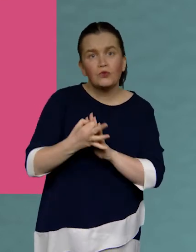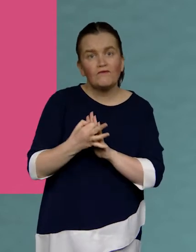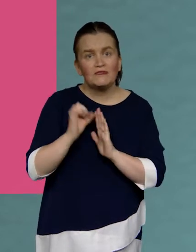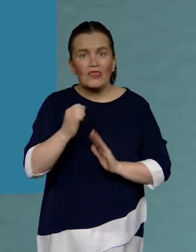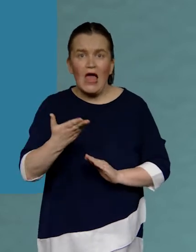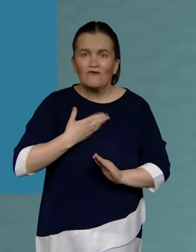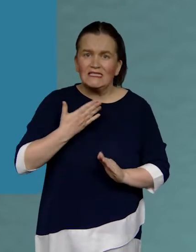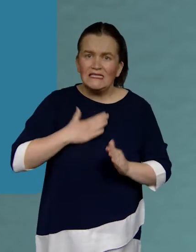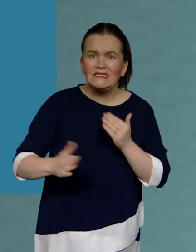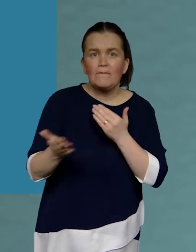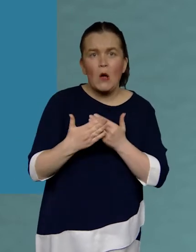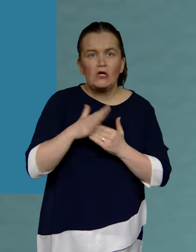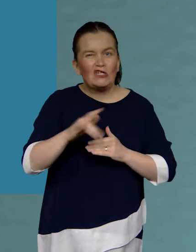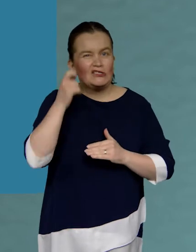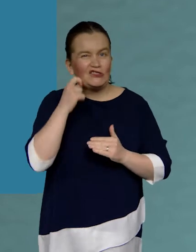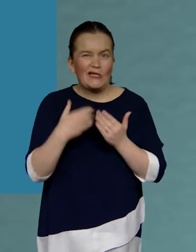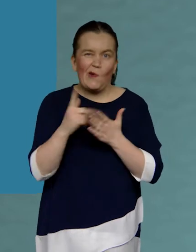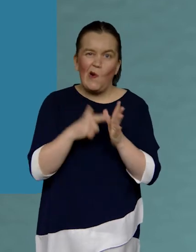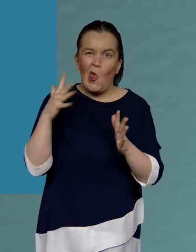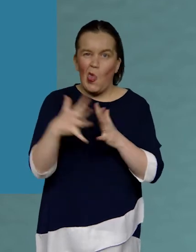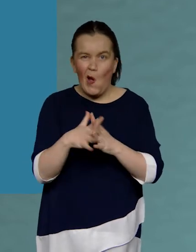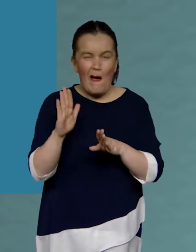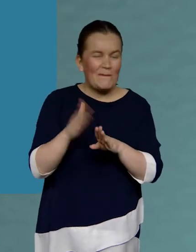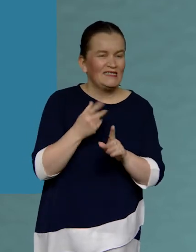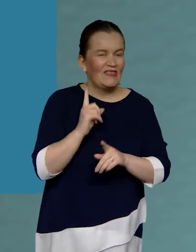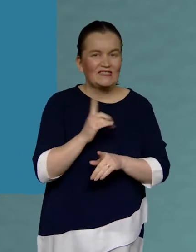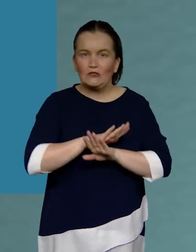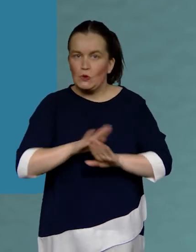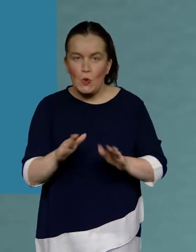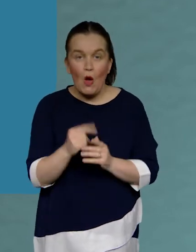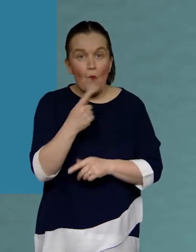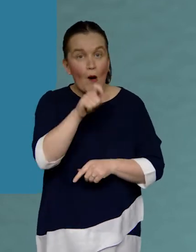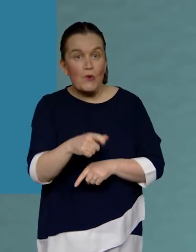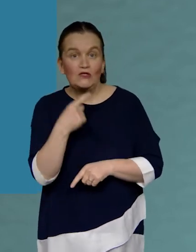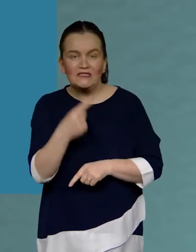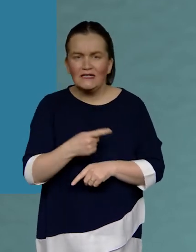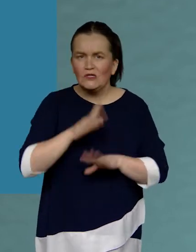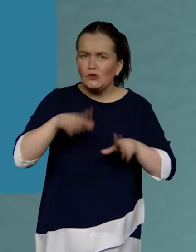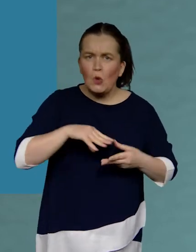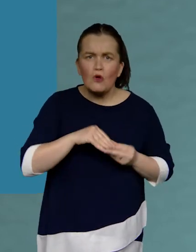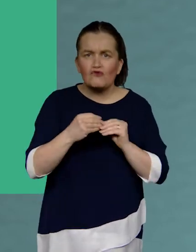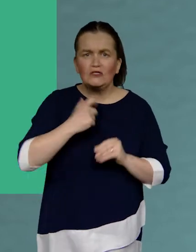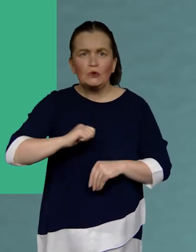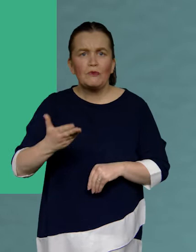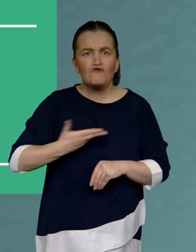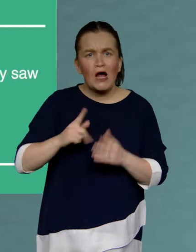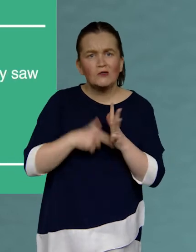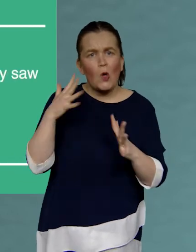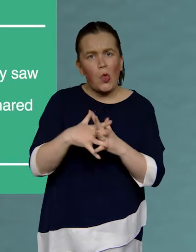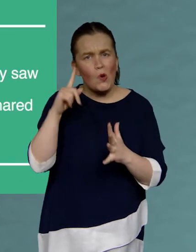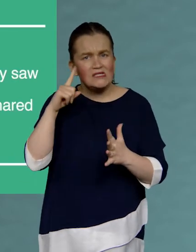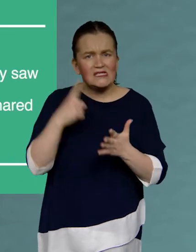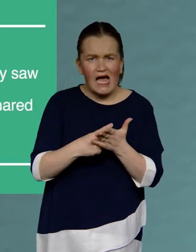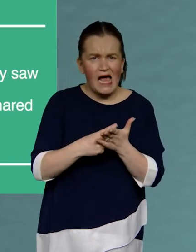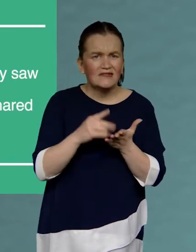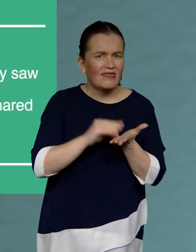new law. As one person said, "Don't create a human rights law that will sit on a shelf." What needs to happen to make a